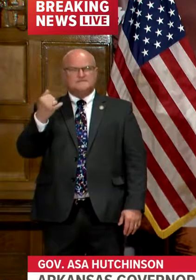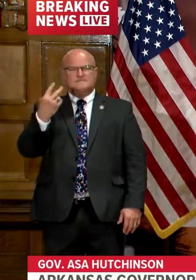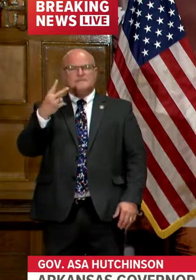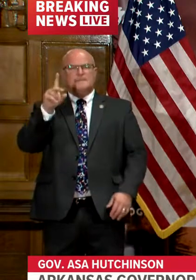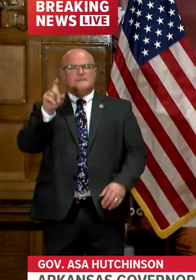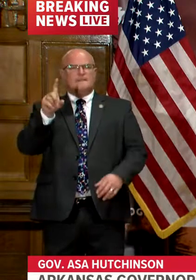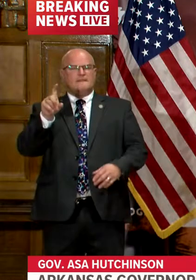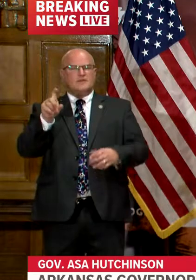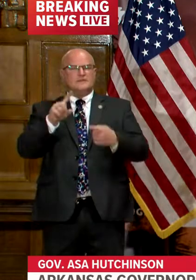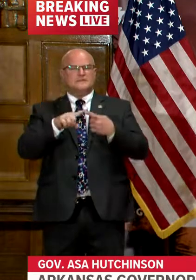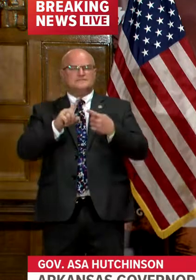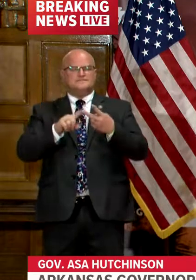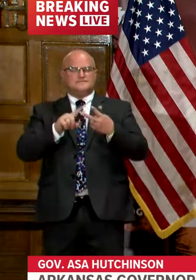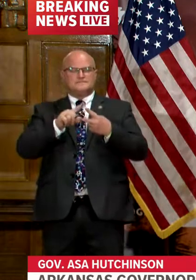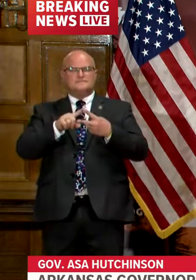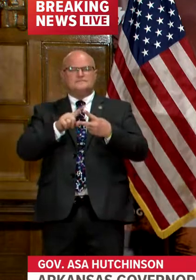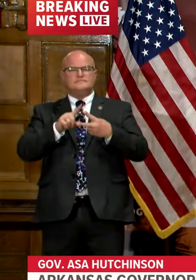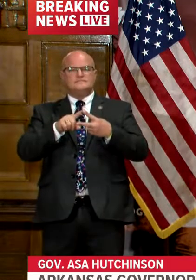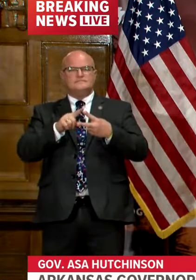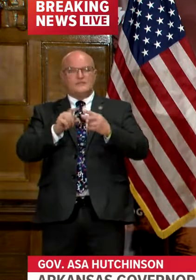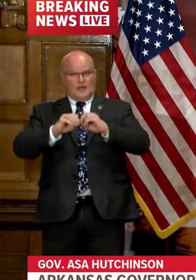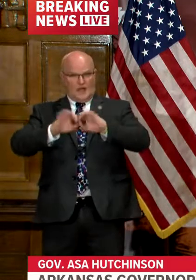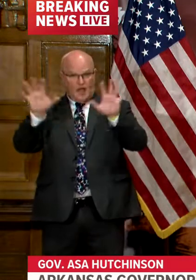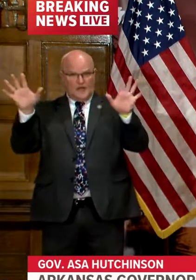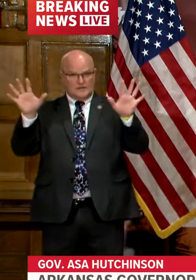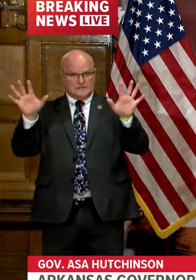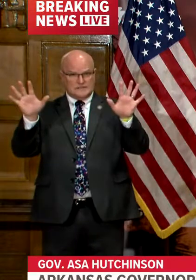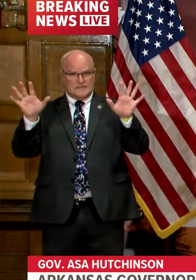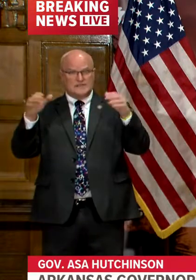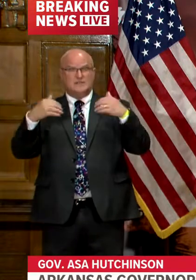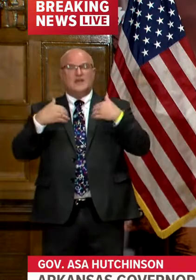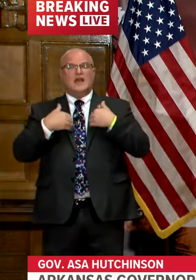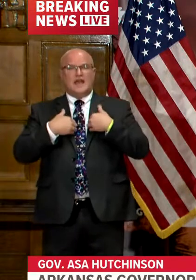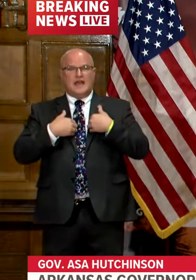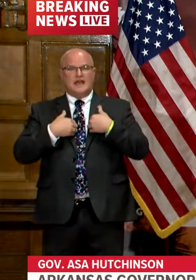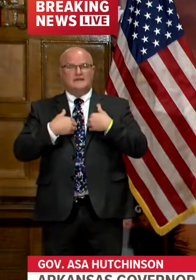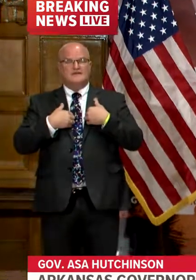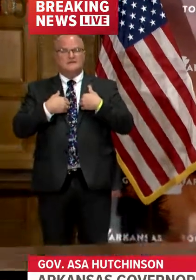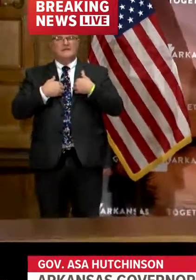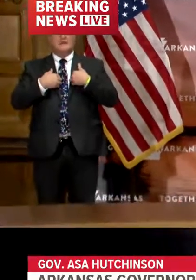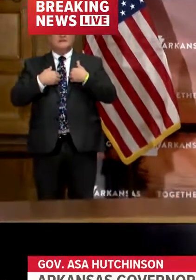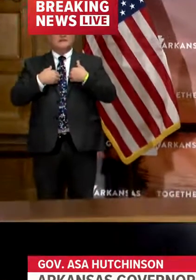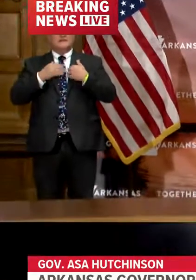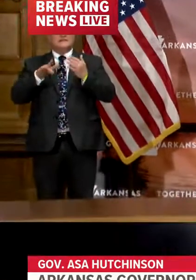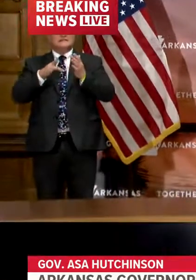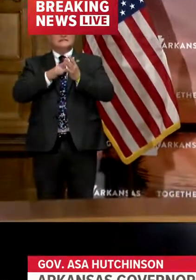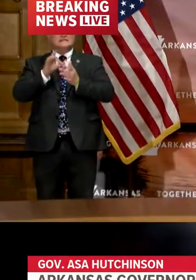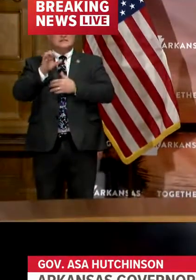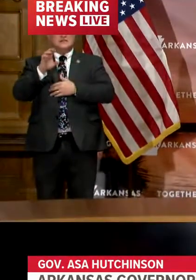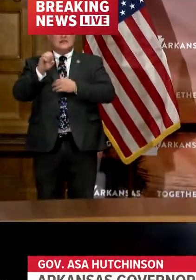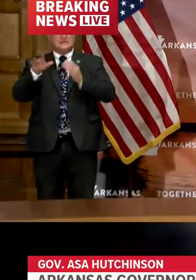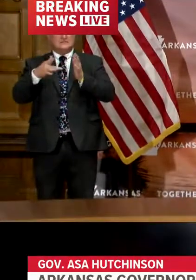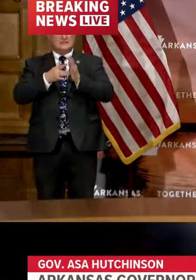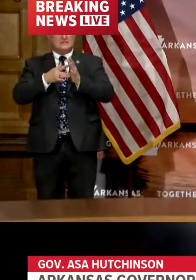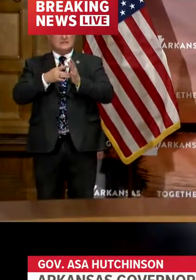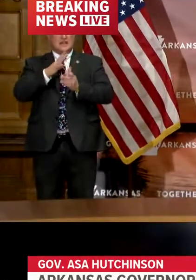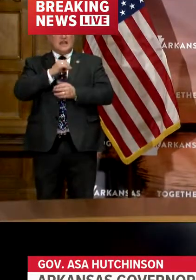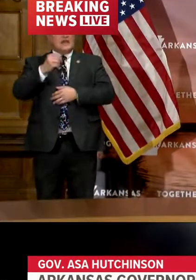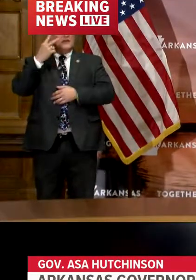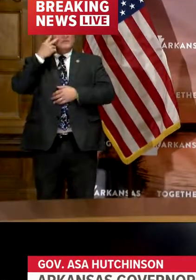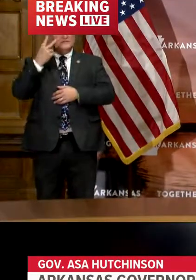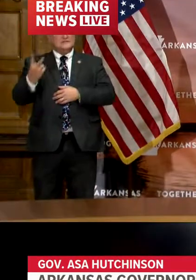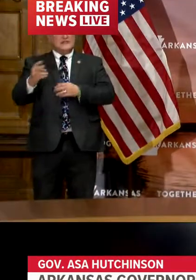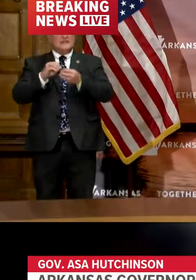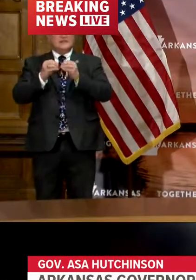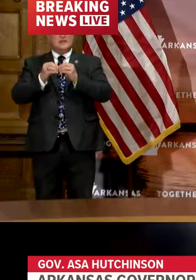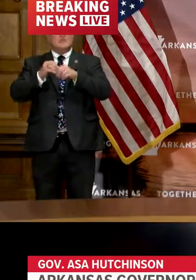questions. First, obviously, you have this alternative care center coming up. In the meantime, we've seen